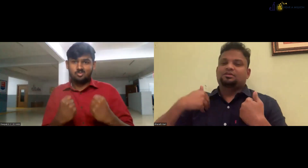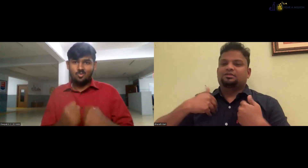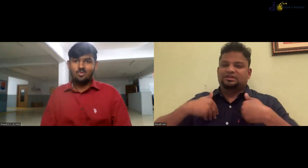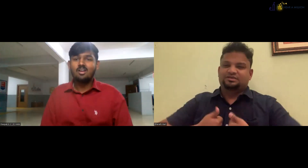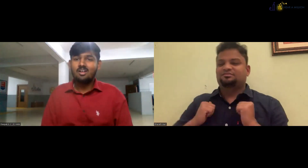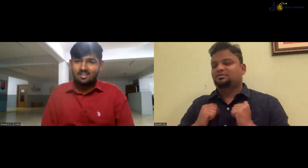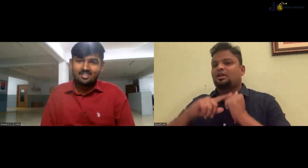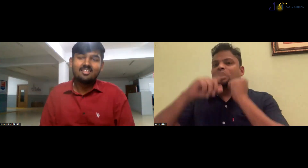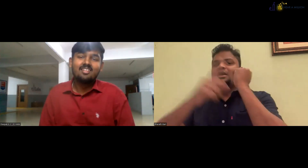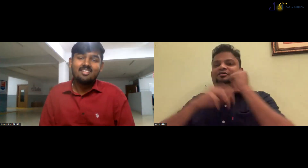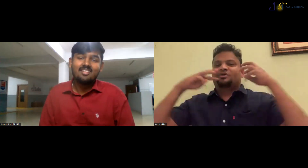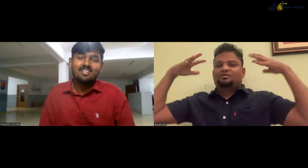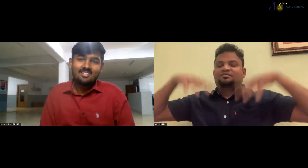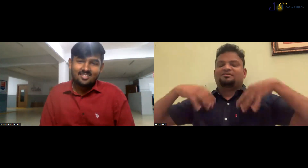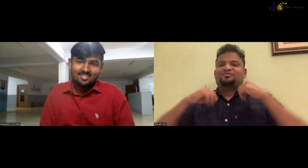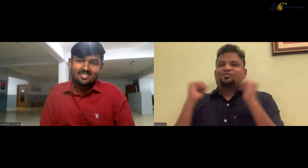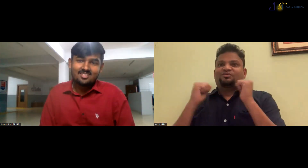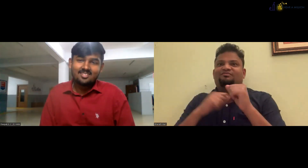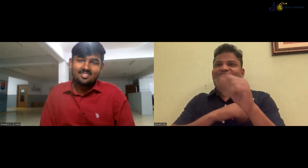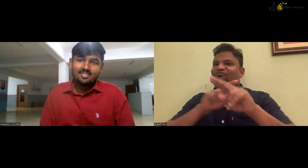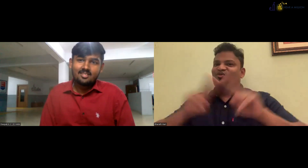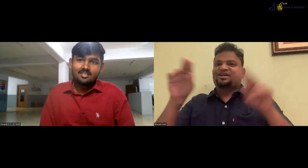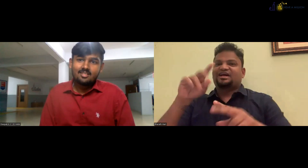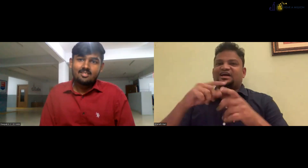you felt so energetic at that time